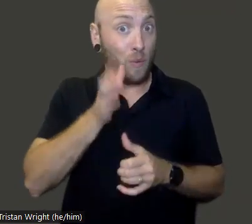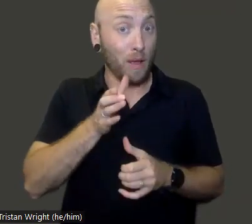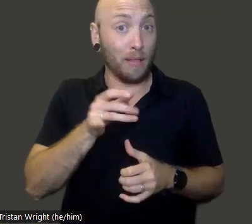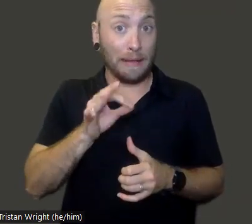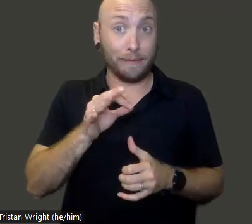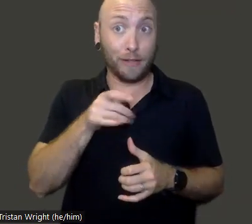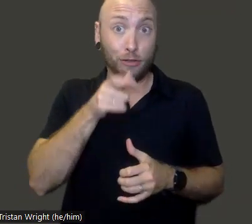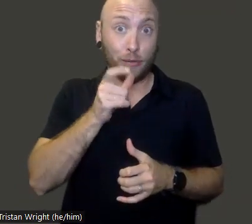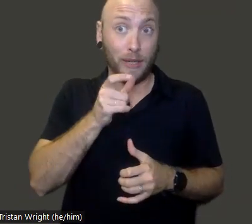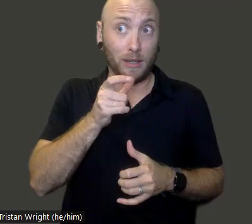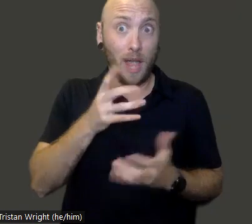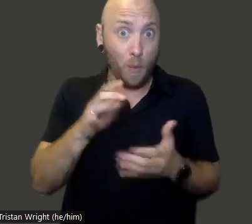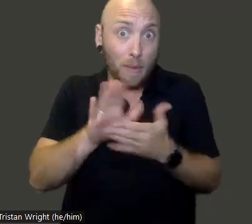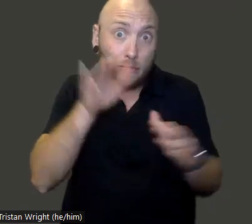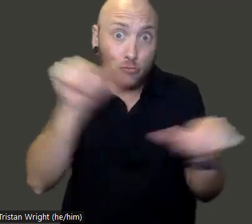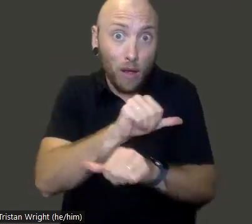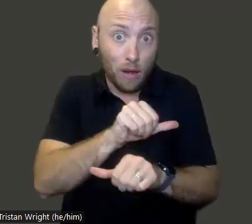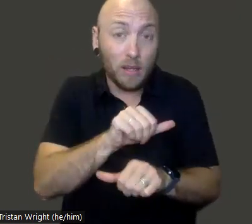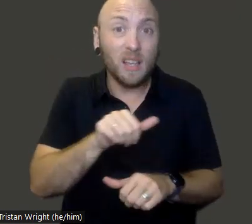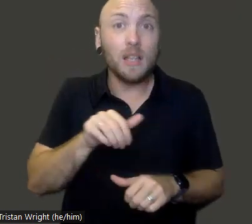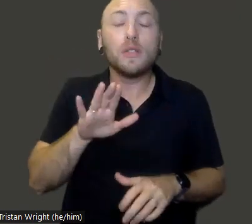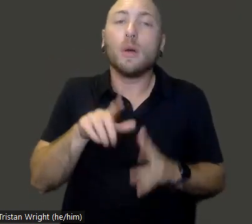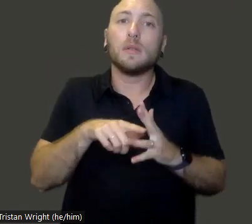it was the worst feeling ever, you know. And